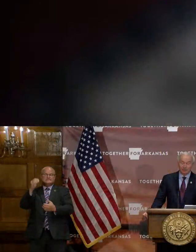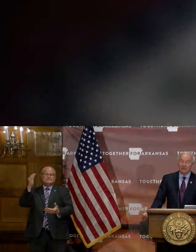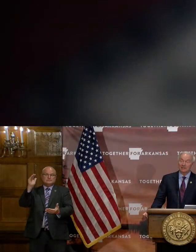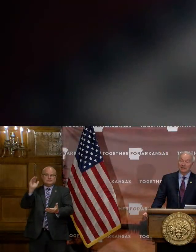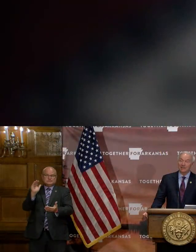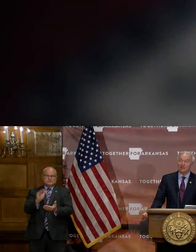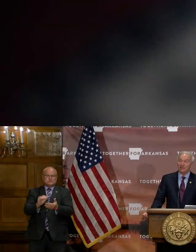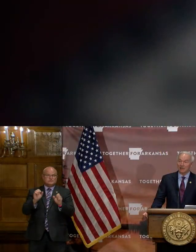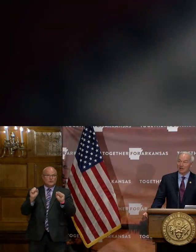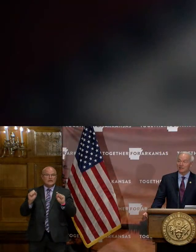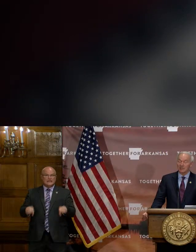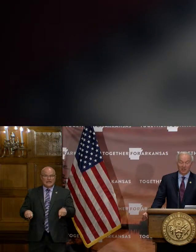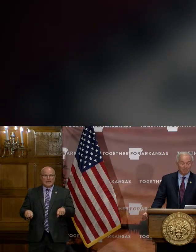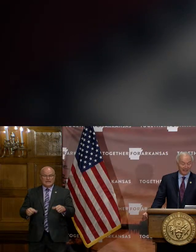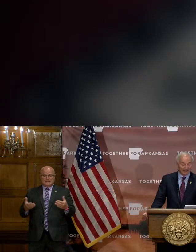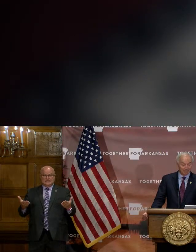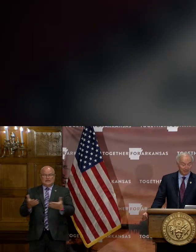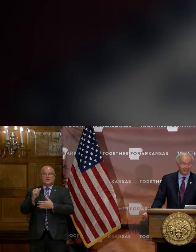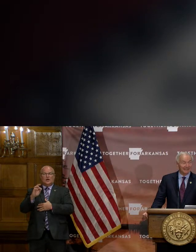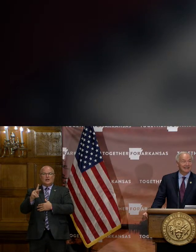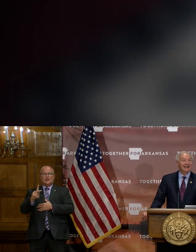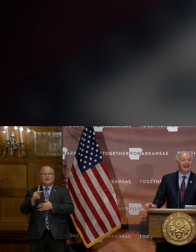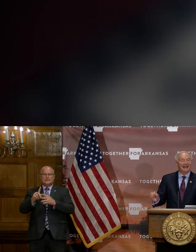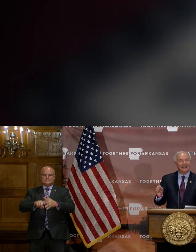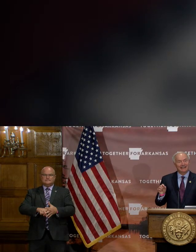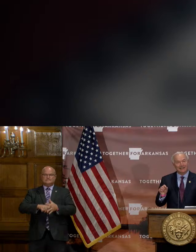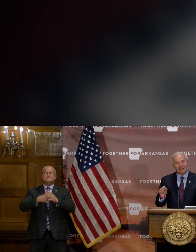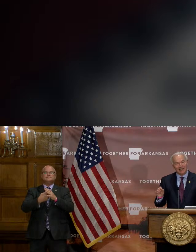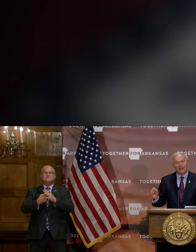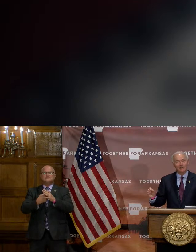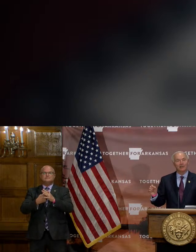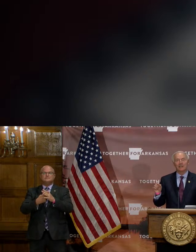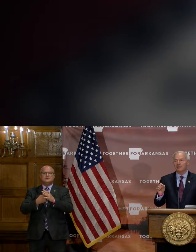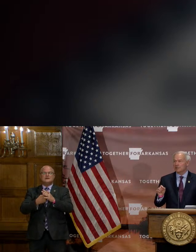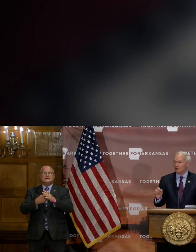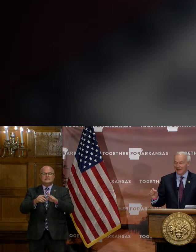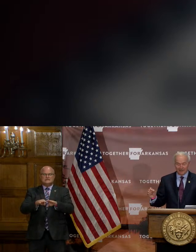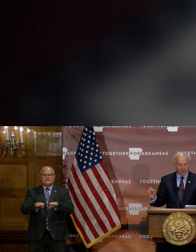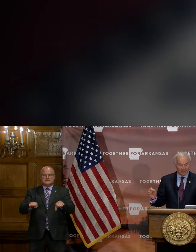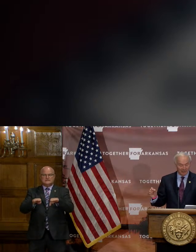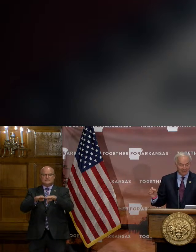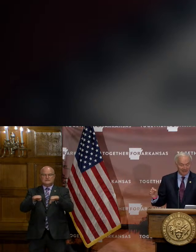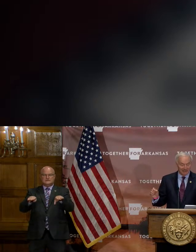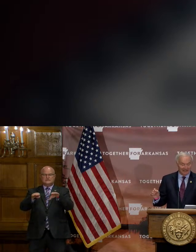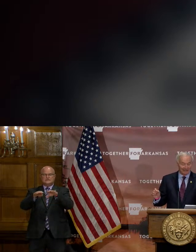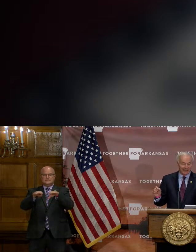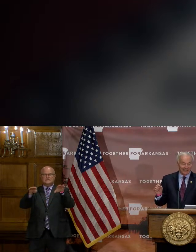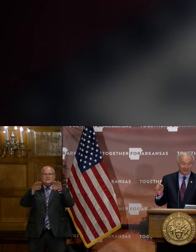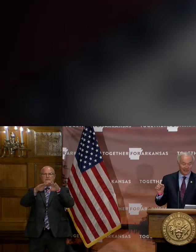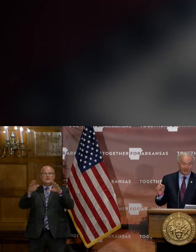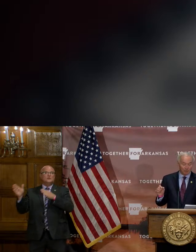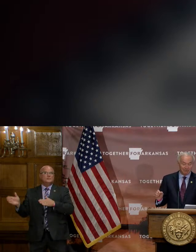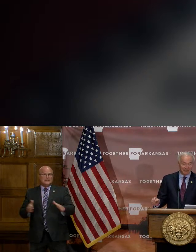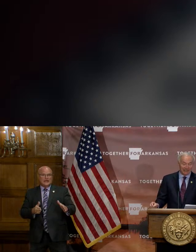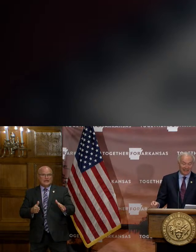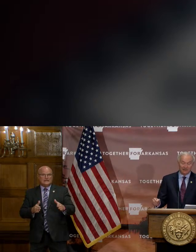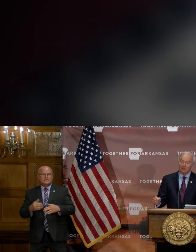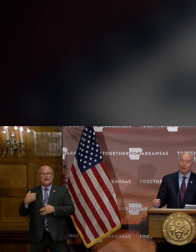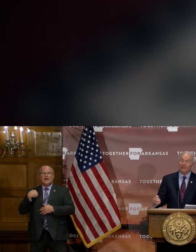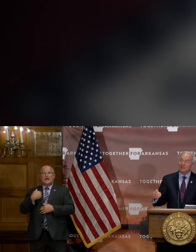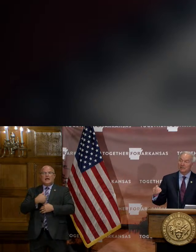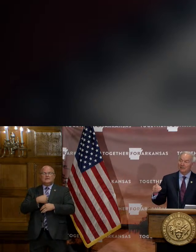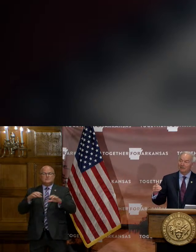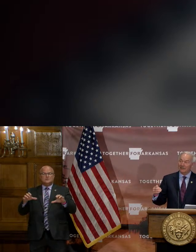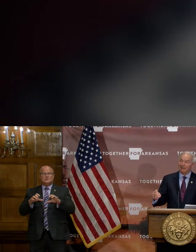and hospitalizations in Arkansas by implementing a layered strategy. And that is, as we